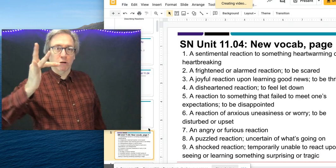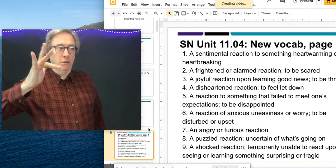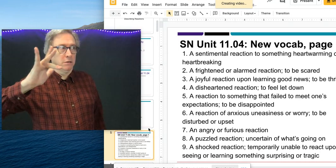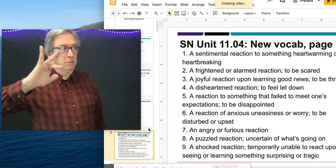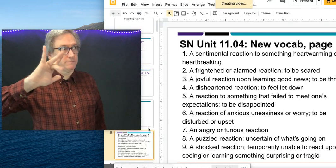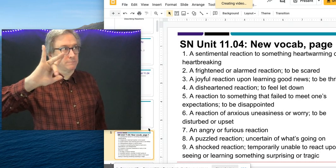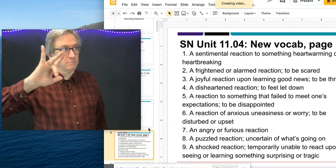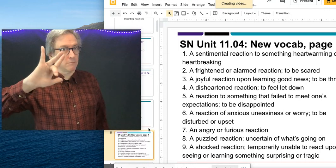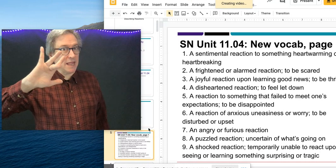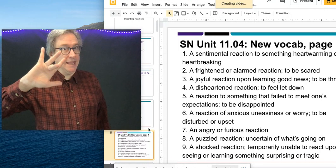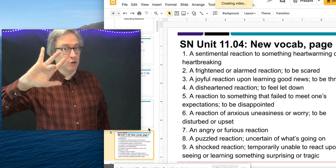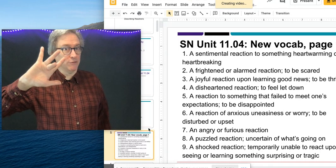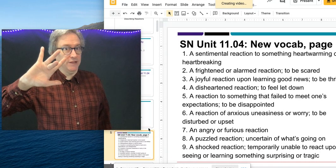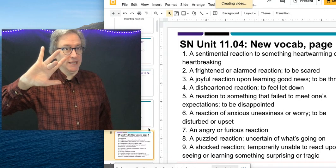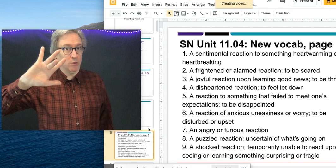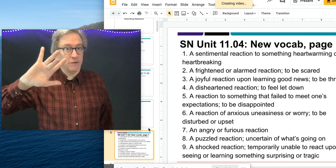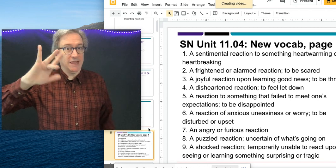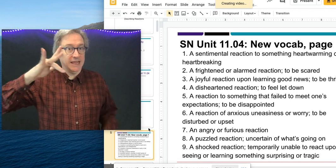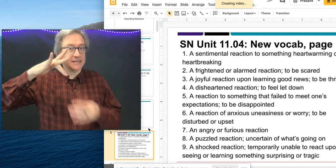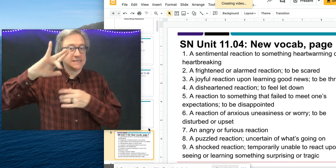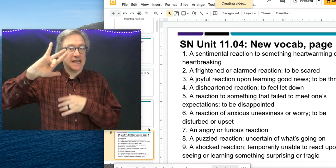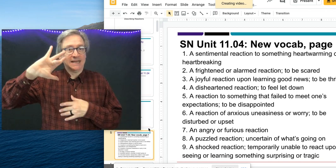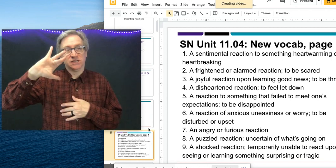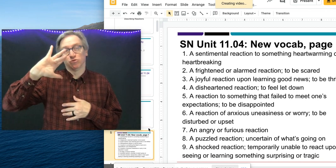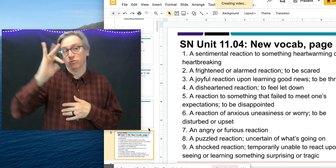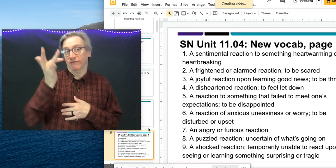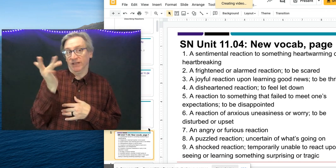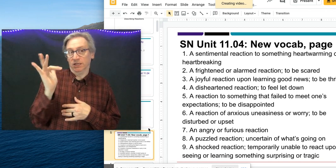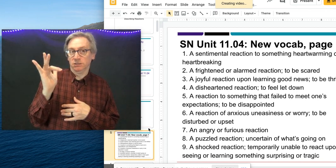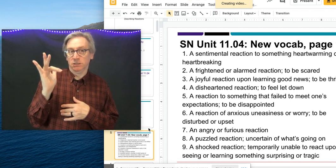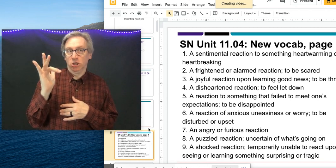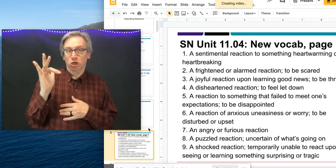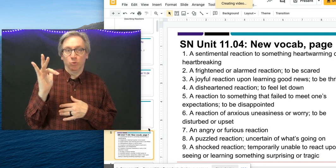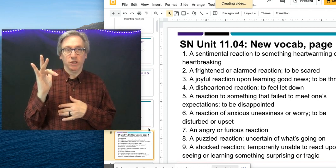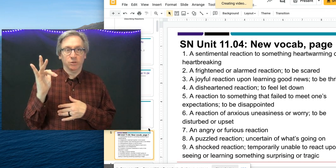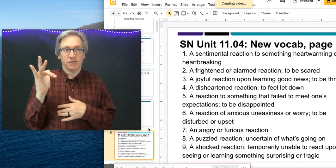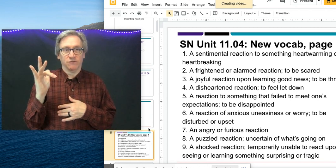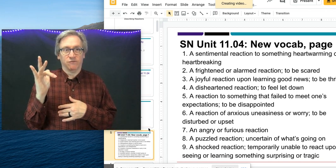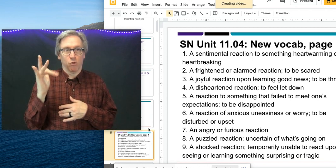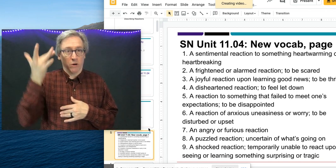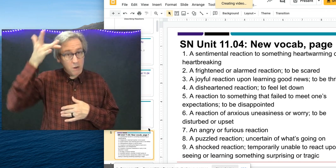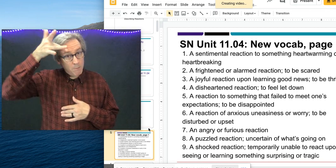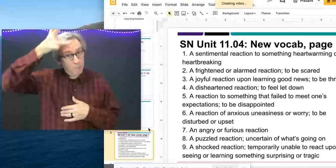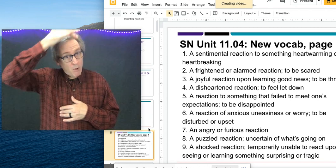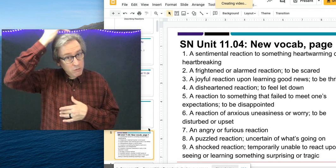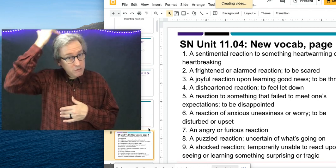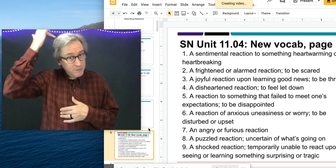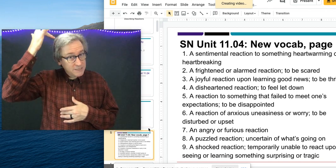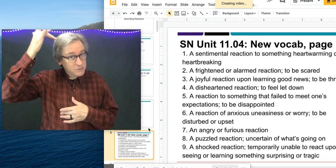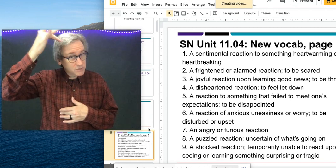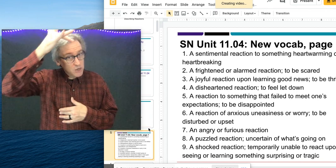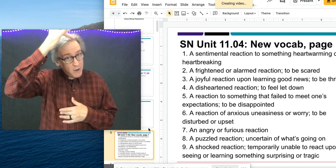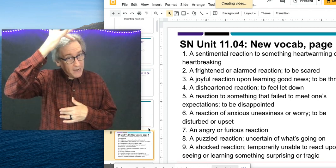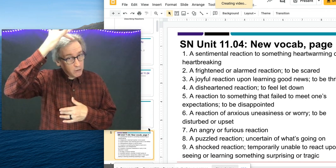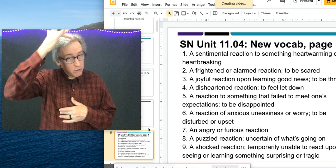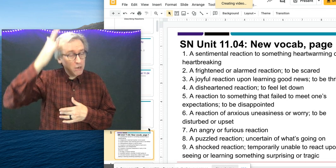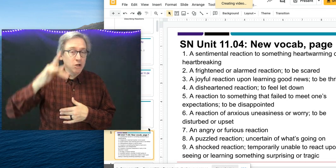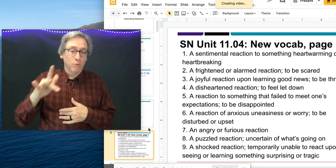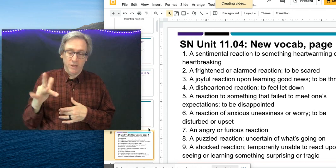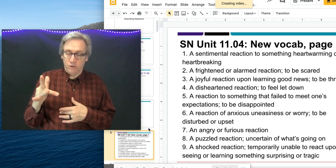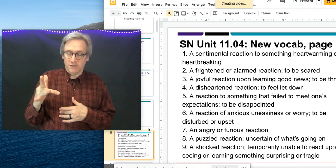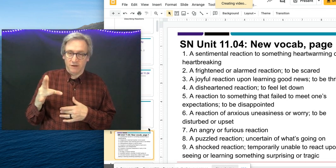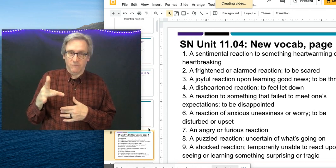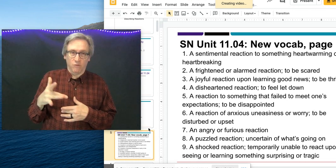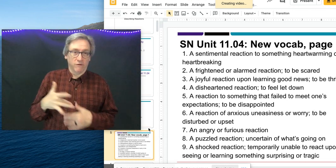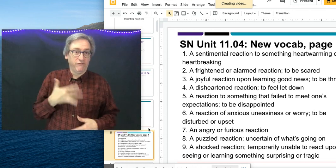inner feeling where the inside is revealed. We use it for bald because there's no hair.